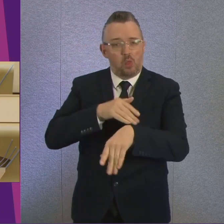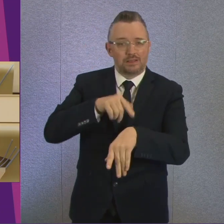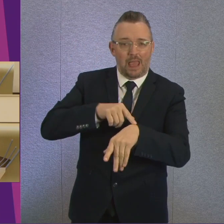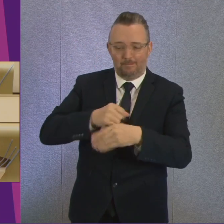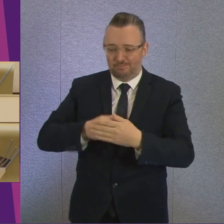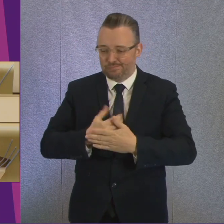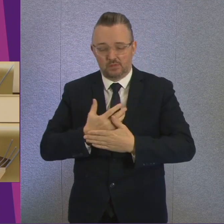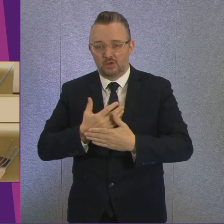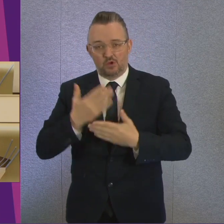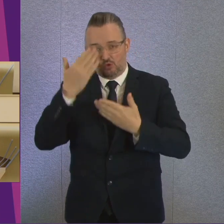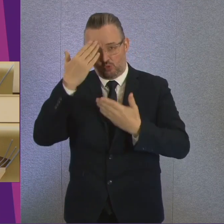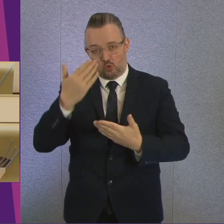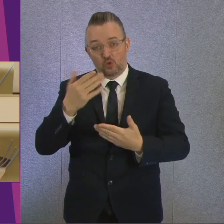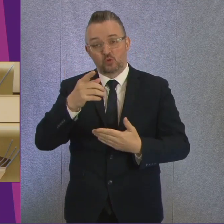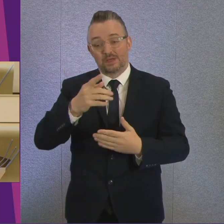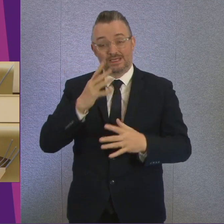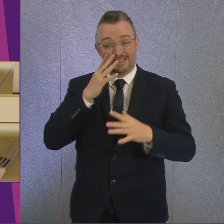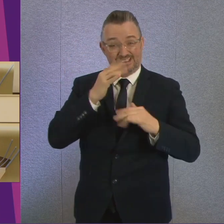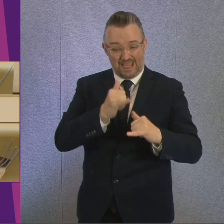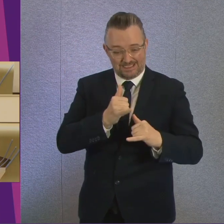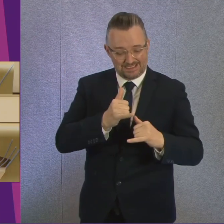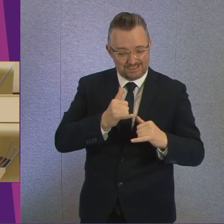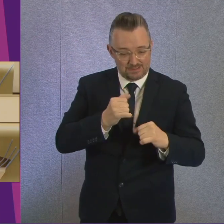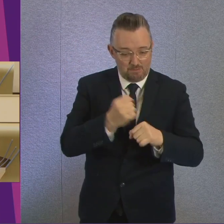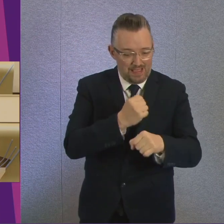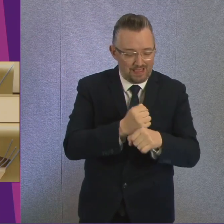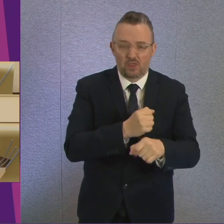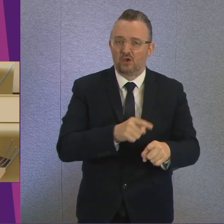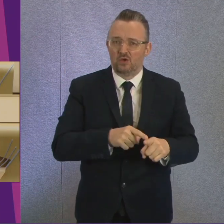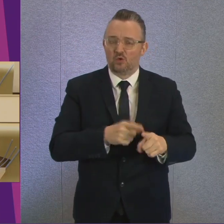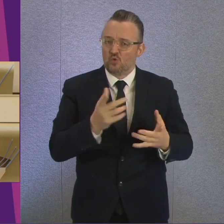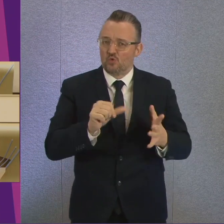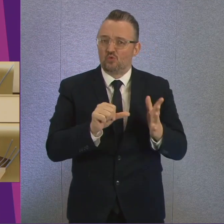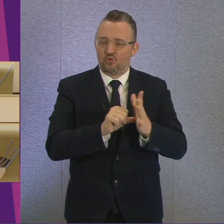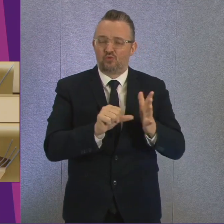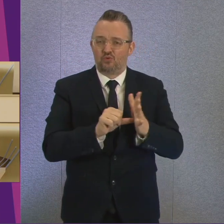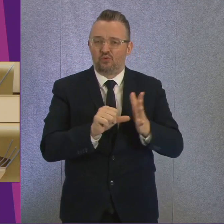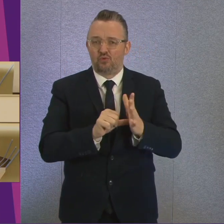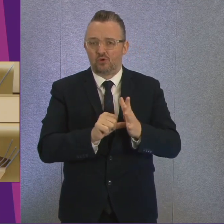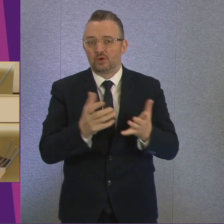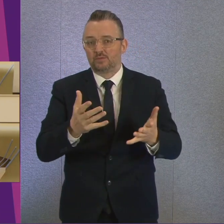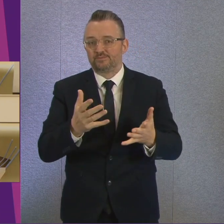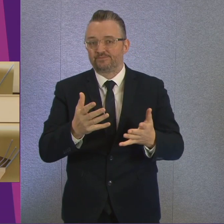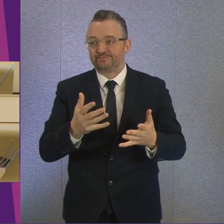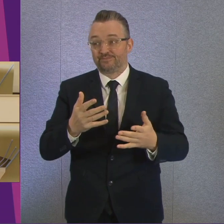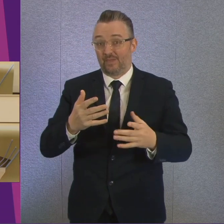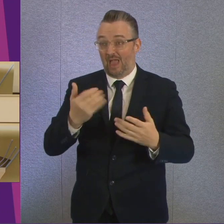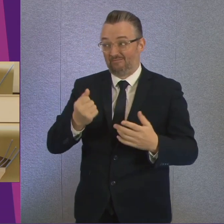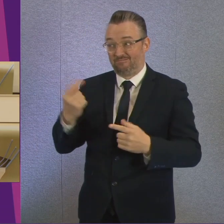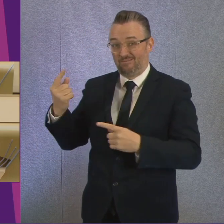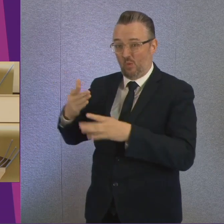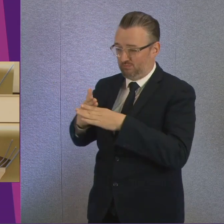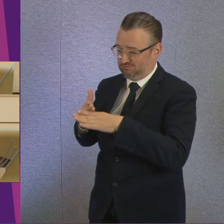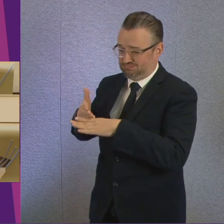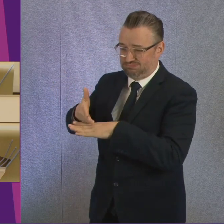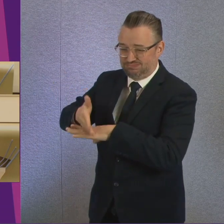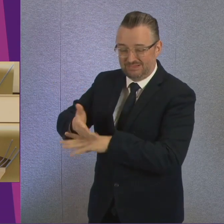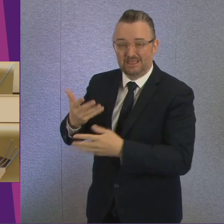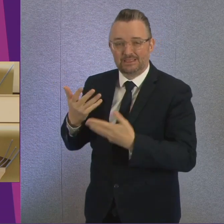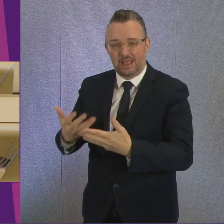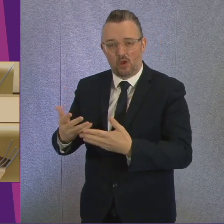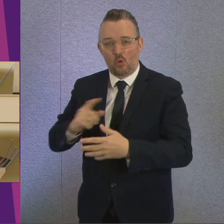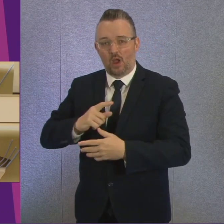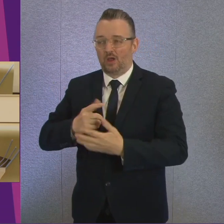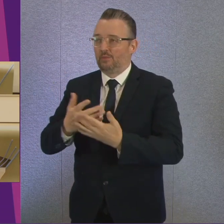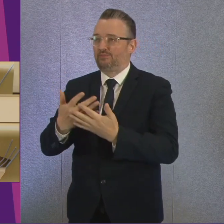factors make the development of the test more complicated. There's a great deal of work going on. A lot of that work involves